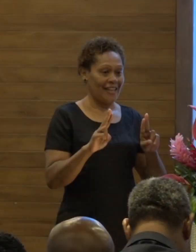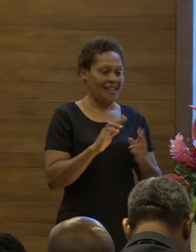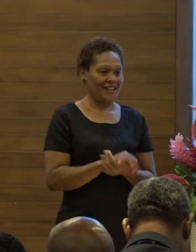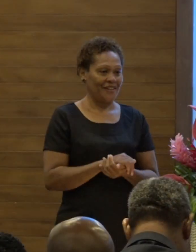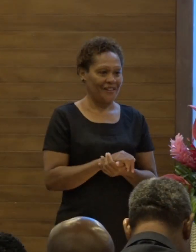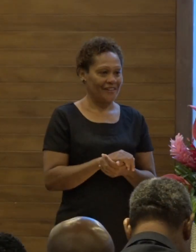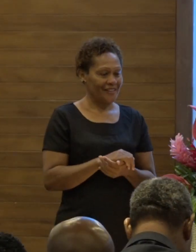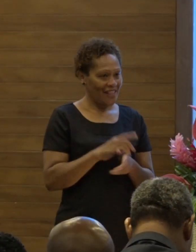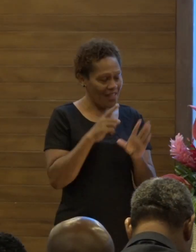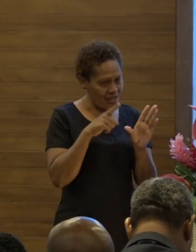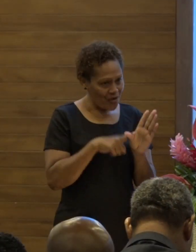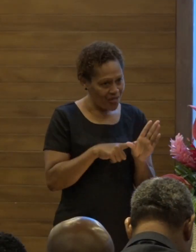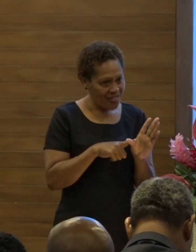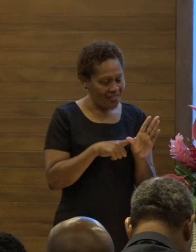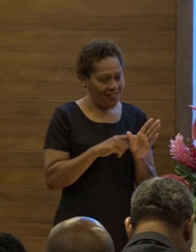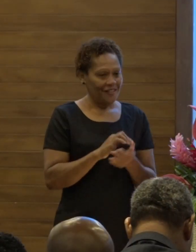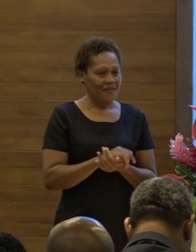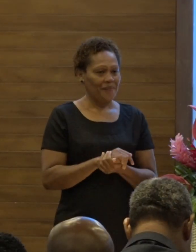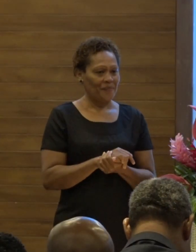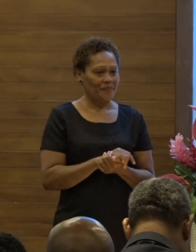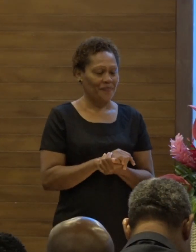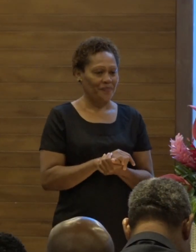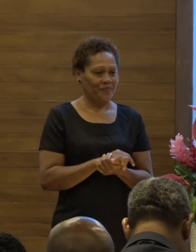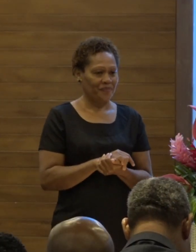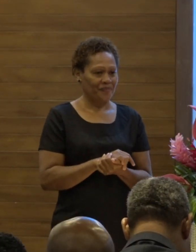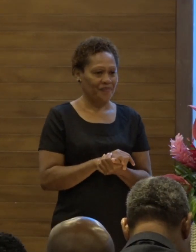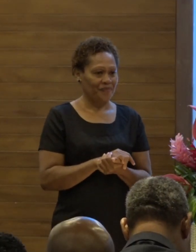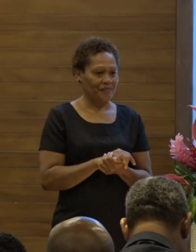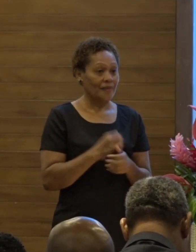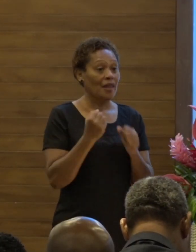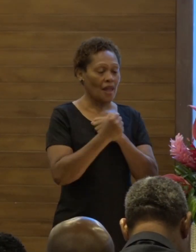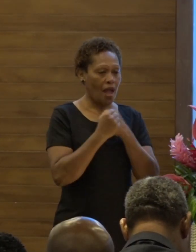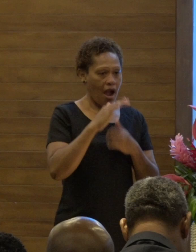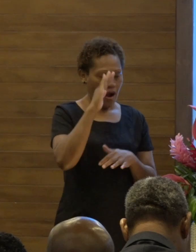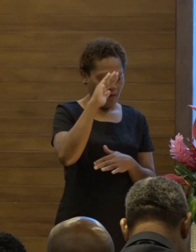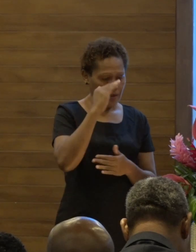our youths, and our students.